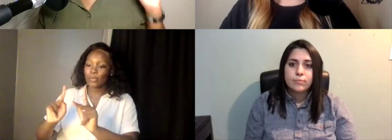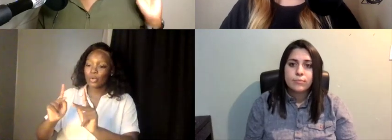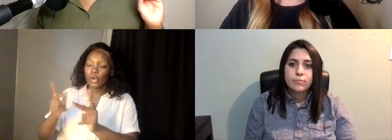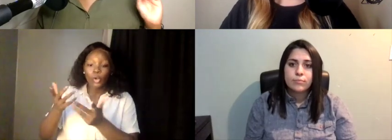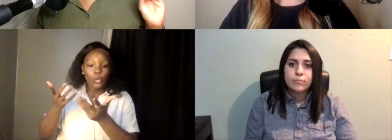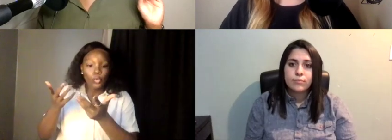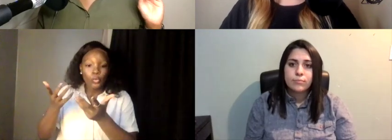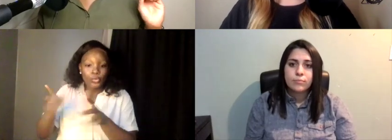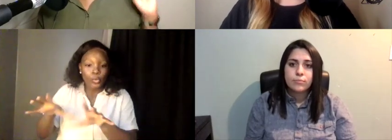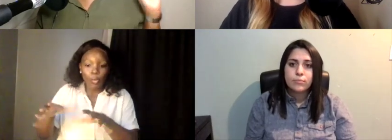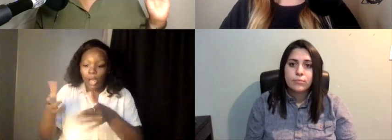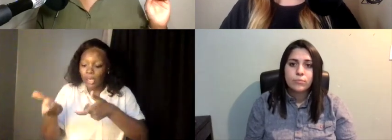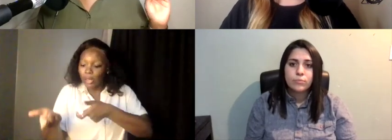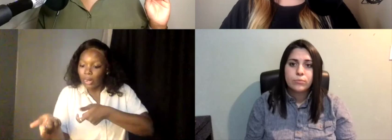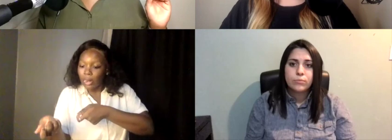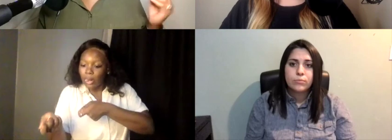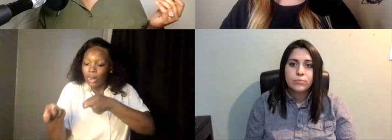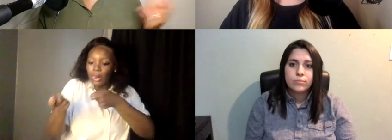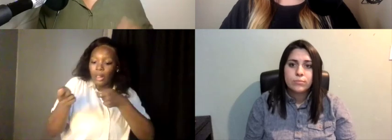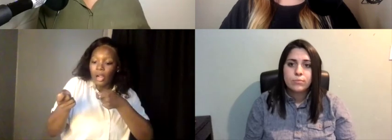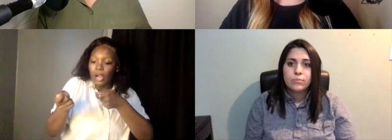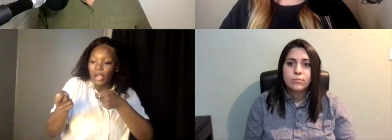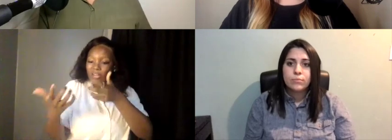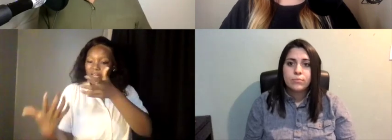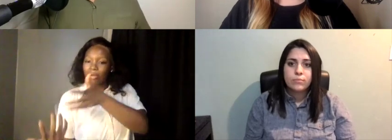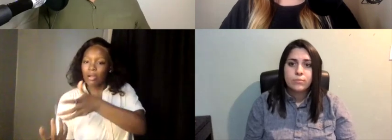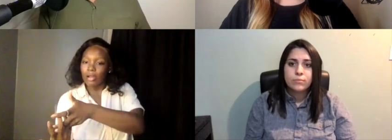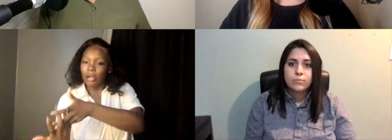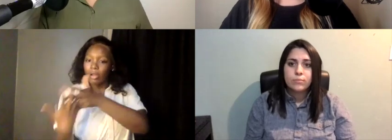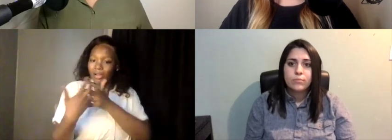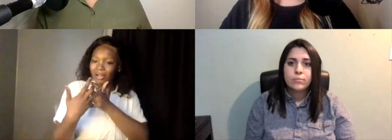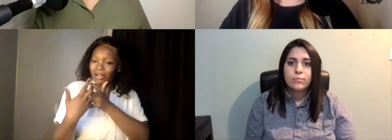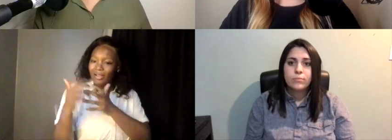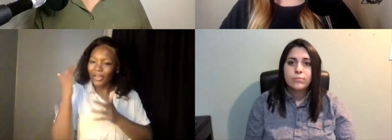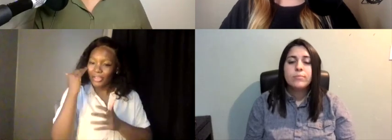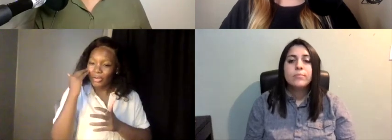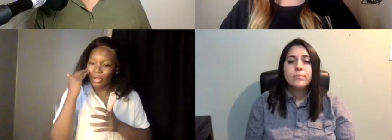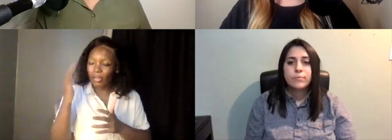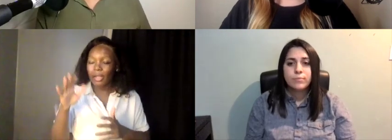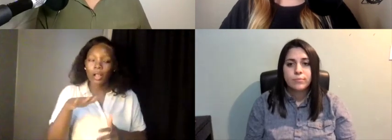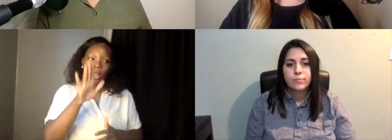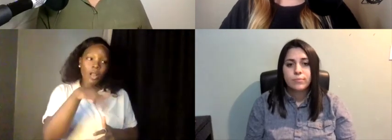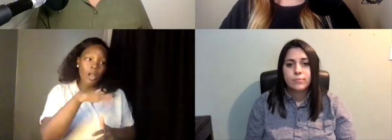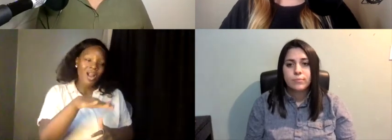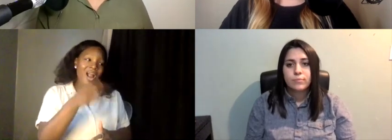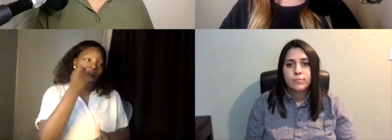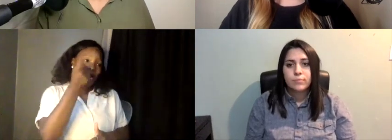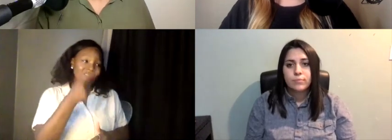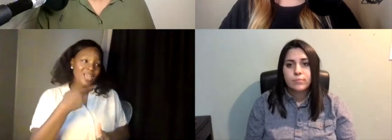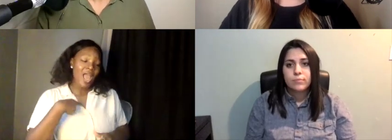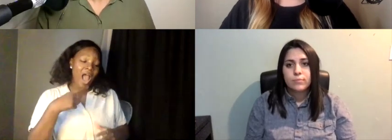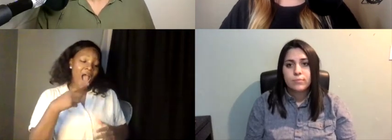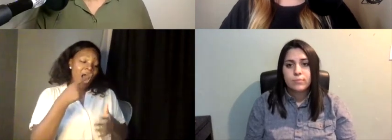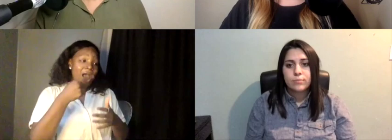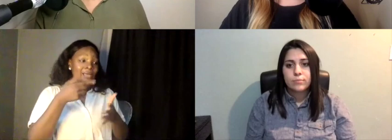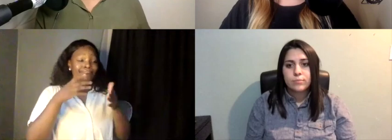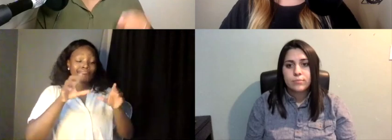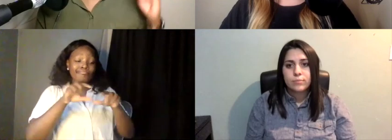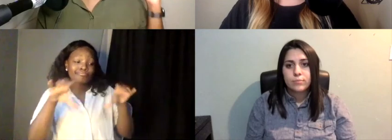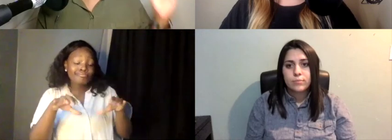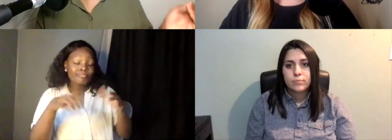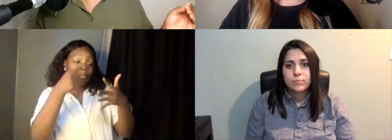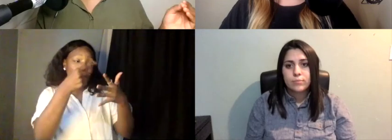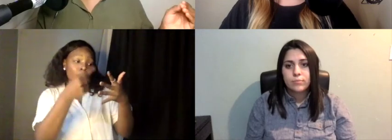when you meet people in spaces where they're just like, well, I just had to do all these things and, like, you know, you're just not there yet.